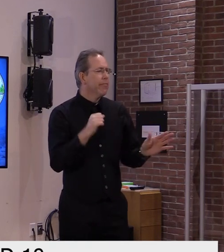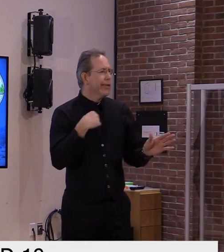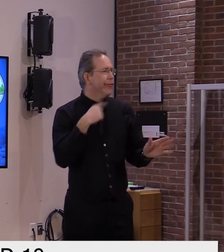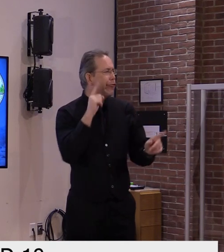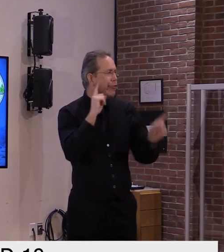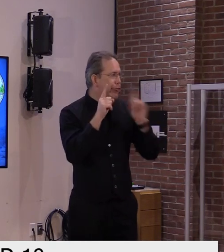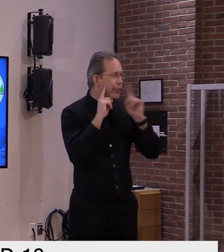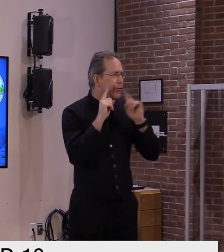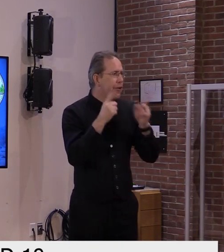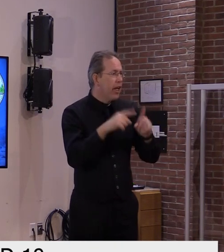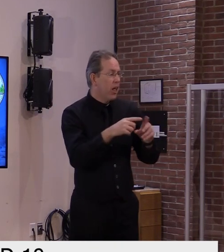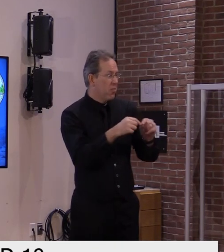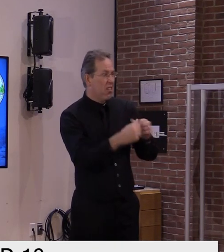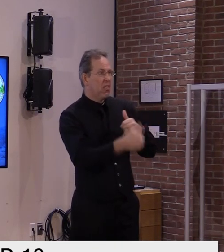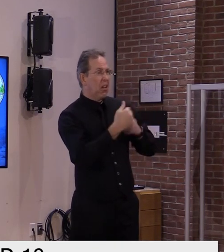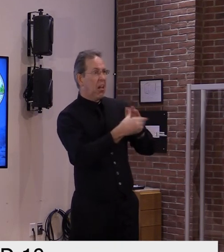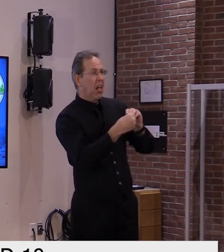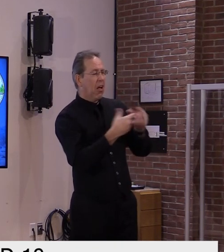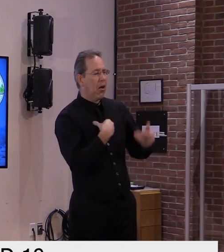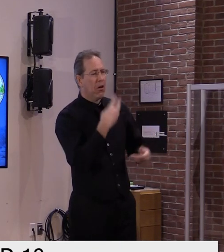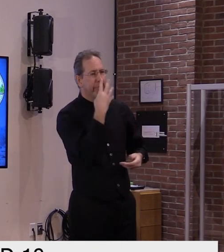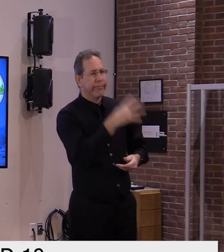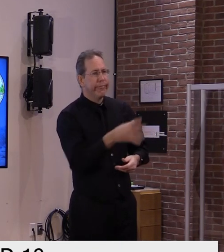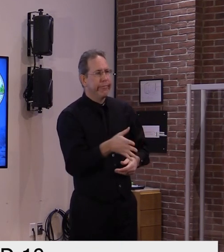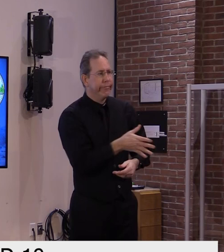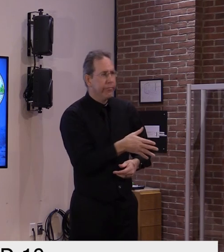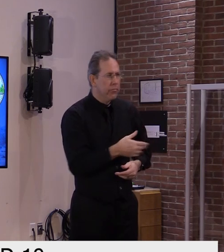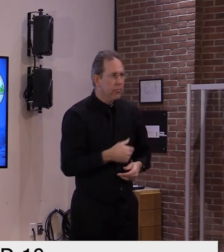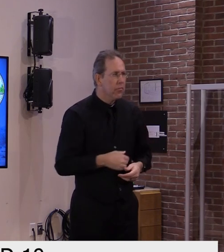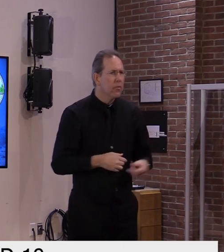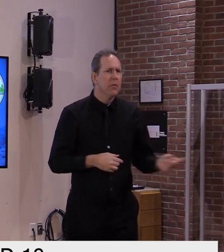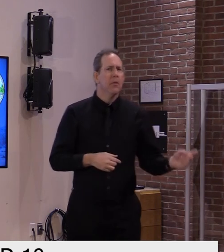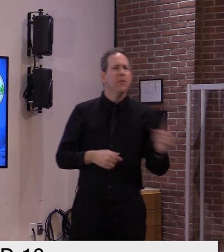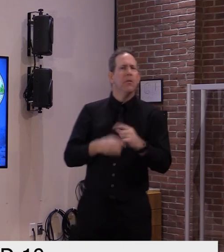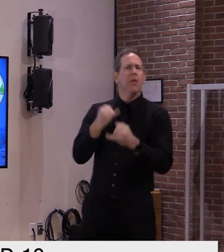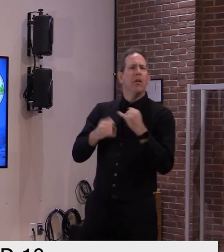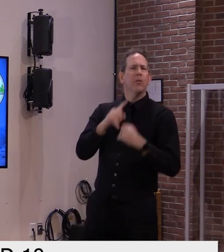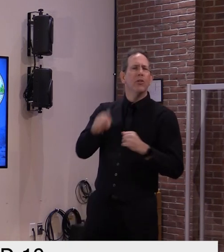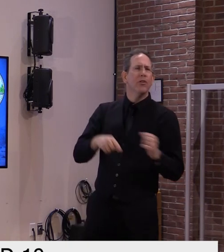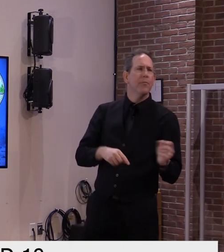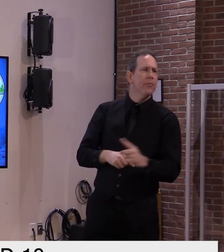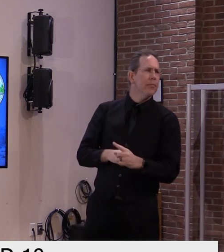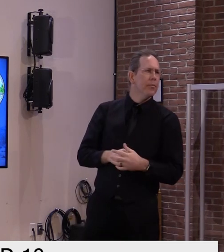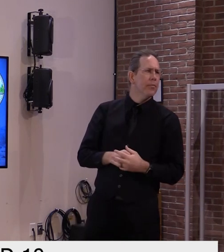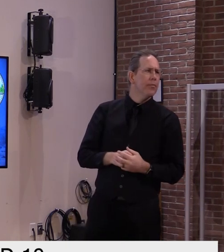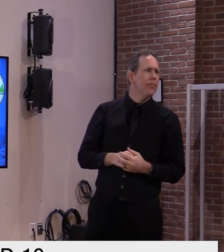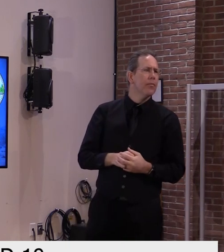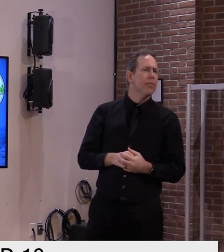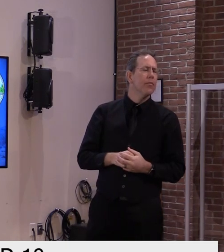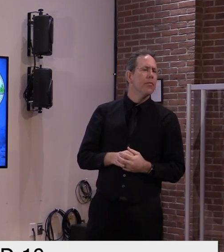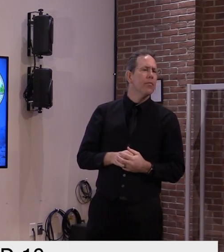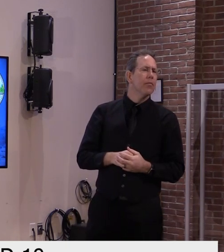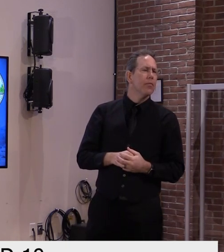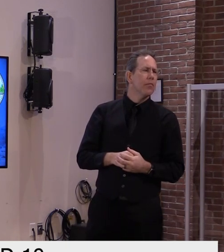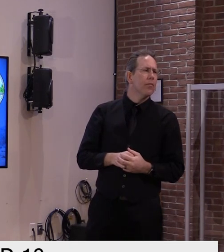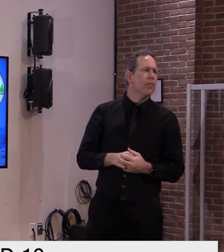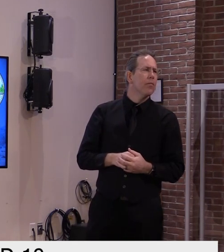don't comment on that. And then the last question having to do with the vaccine. As you mentioned, you were still on track